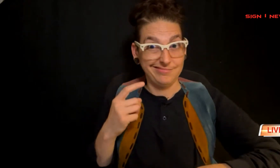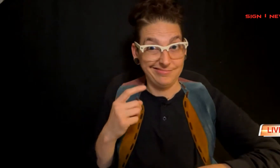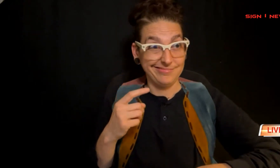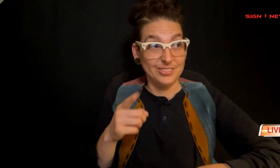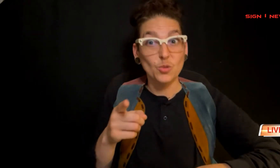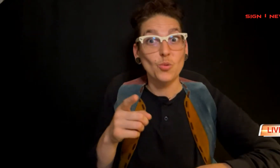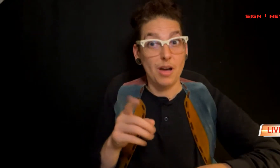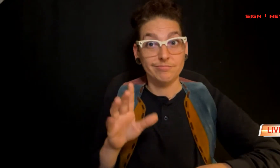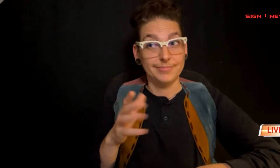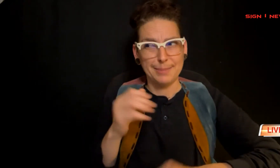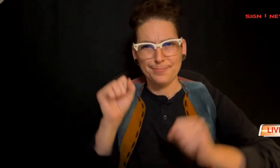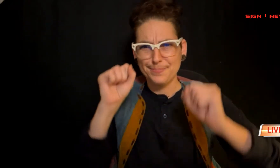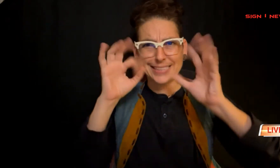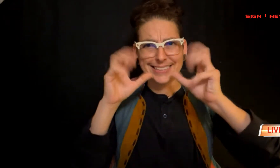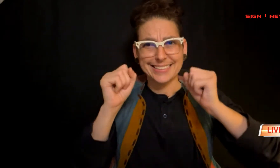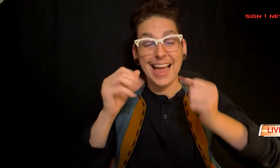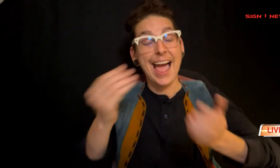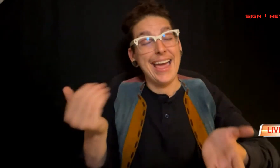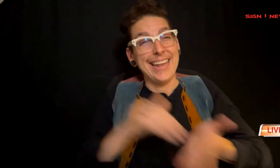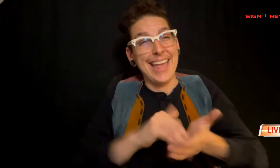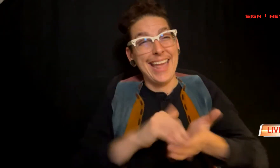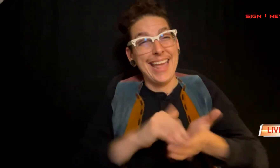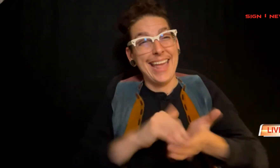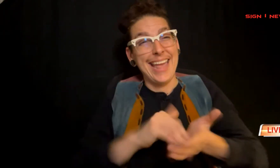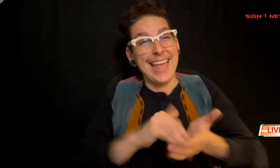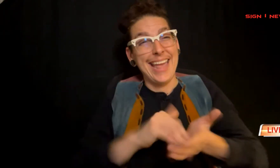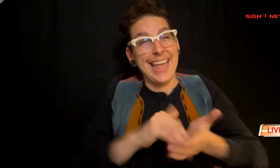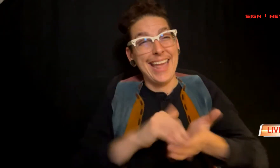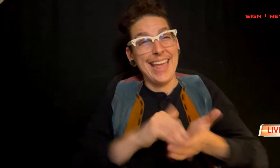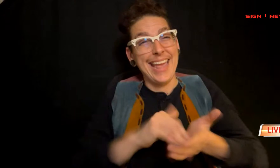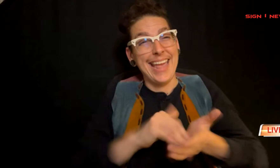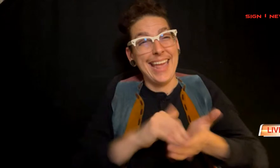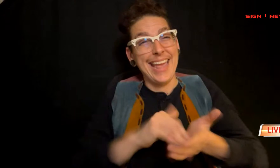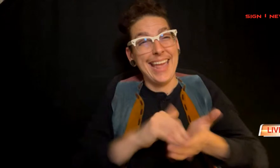can do sound? You'd be amazed.